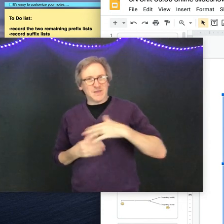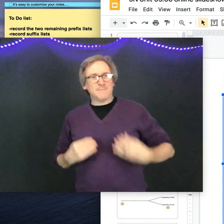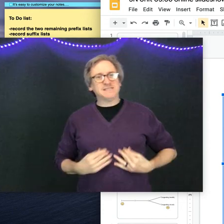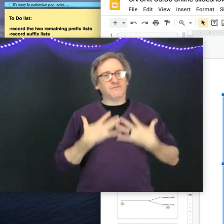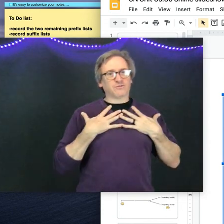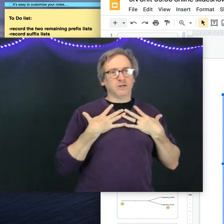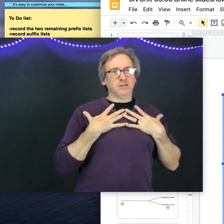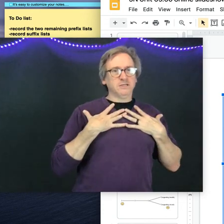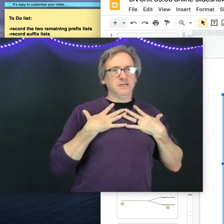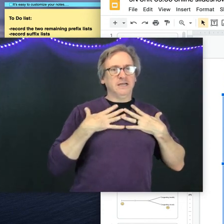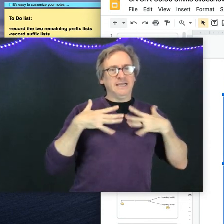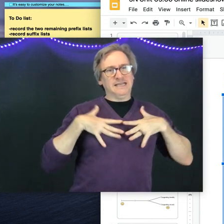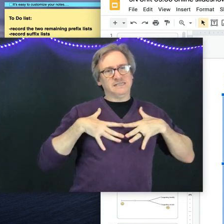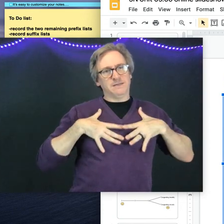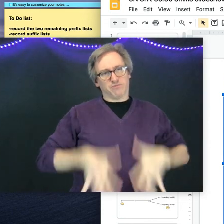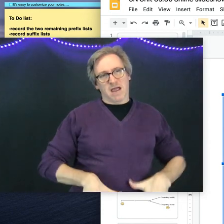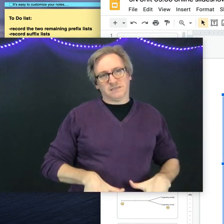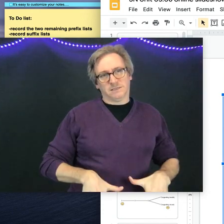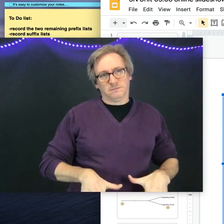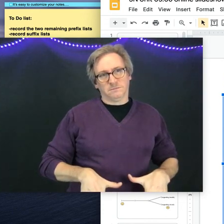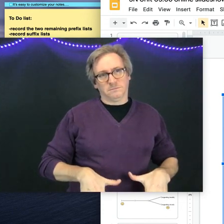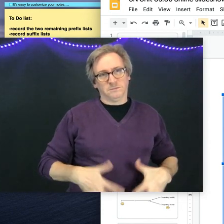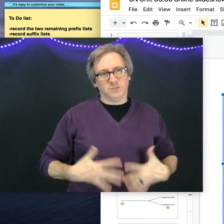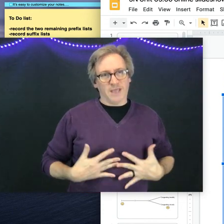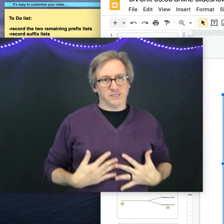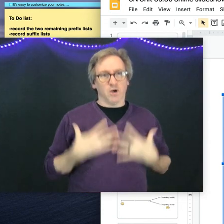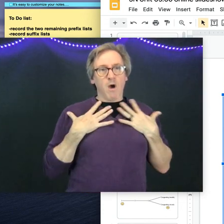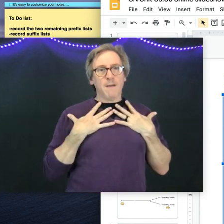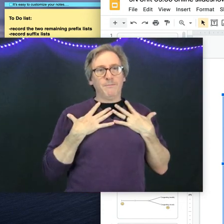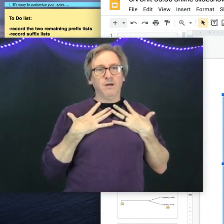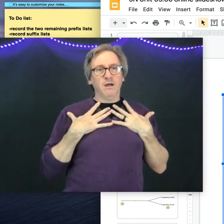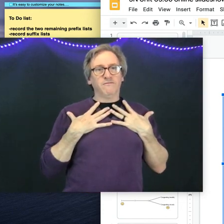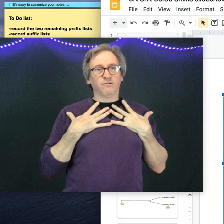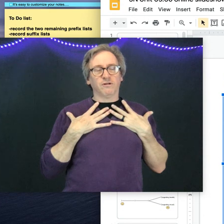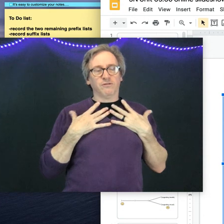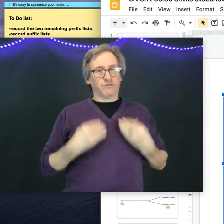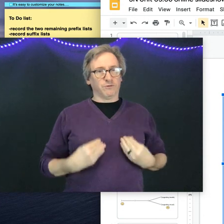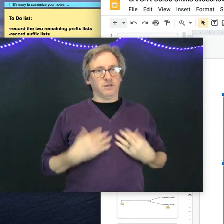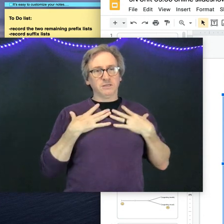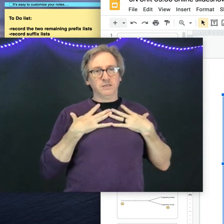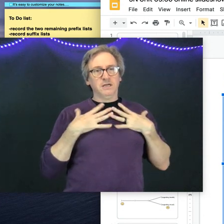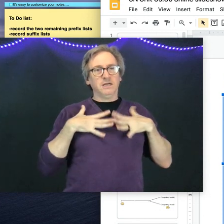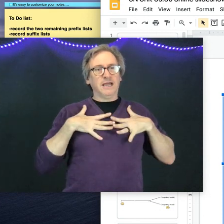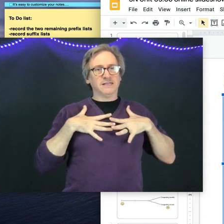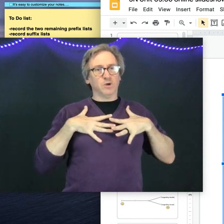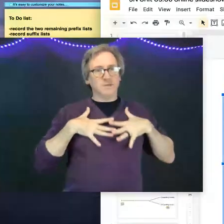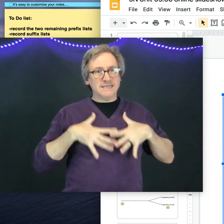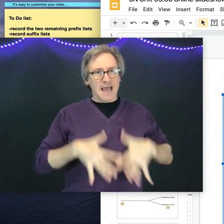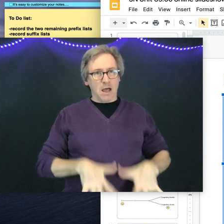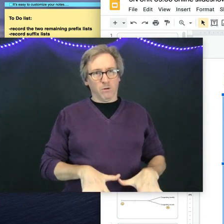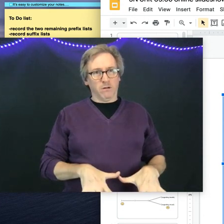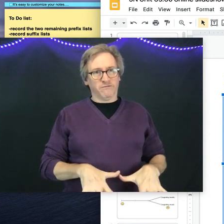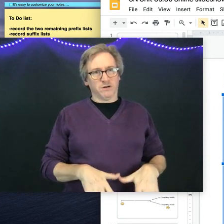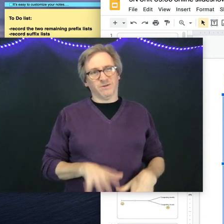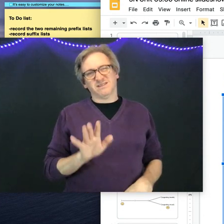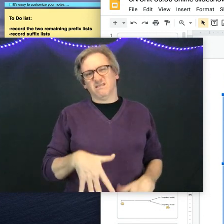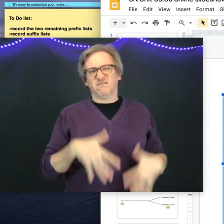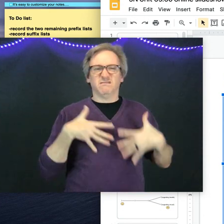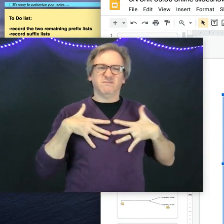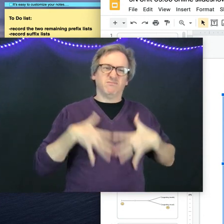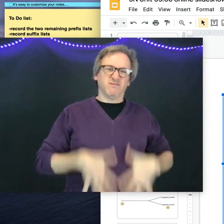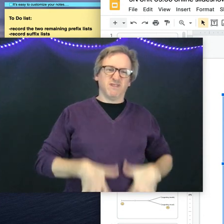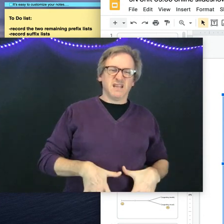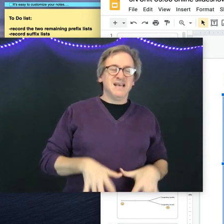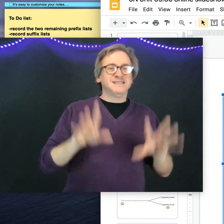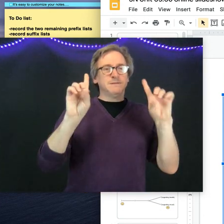So the opposite of thrilled is depressed. So the hands go up for thrilled, hands go down for depressed. Oh,